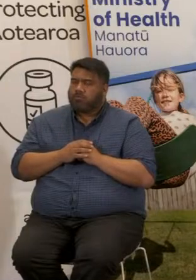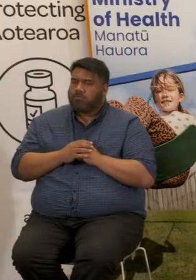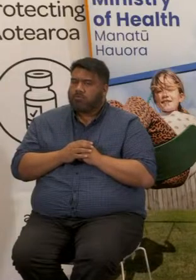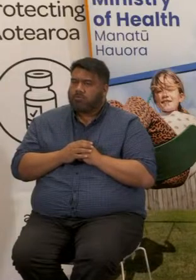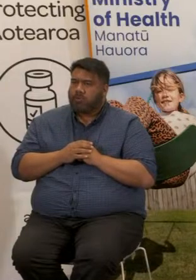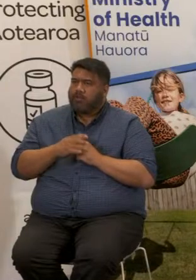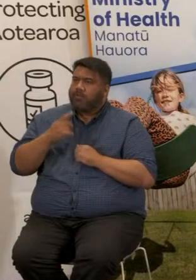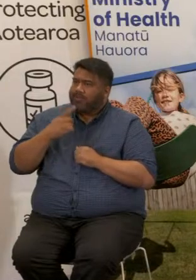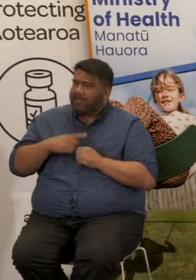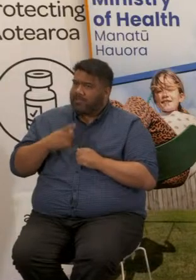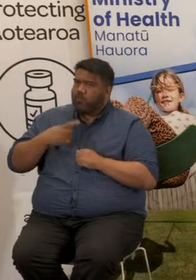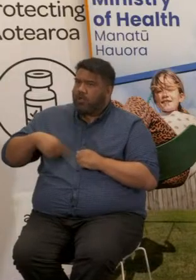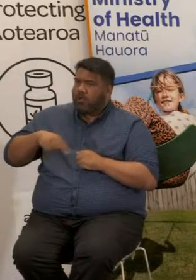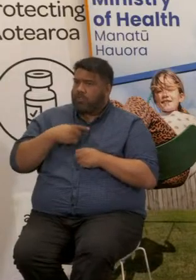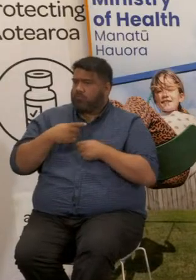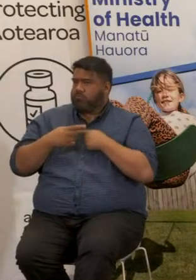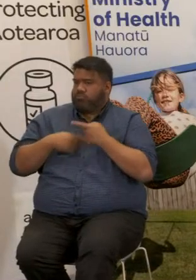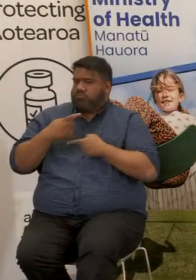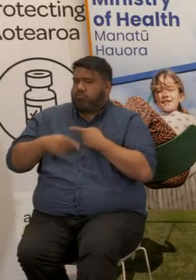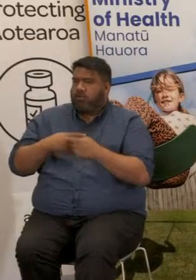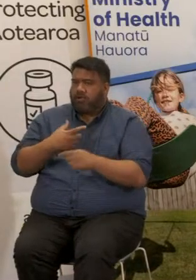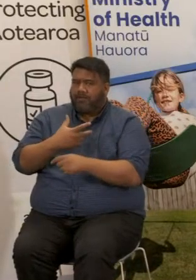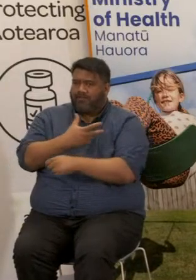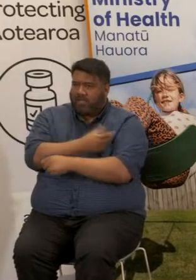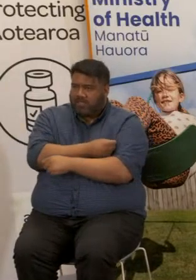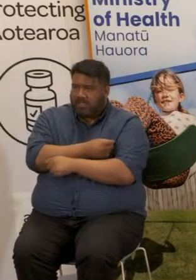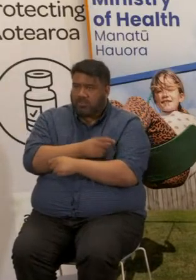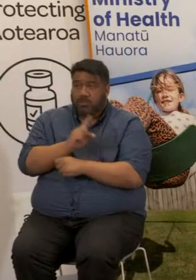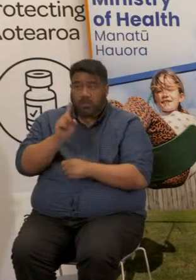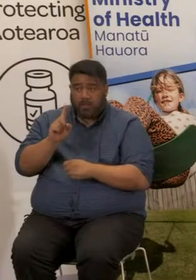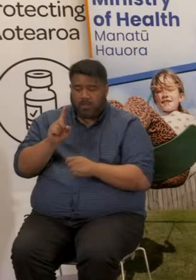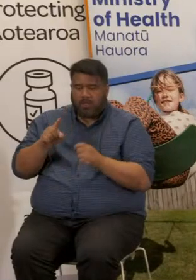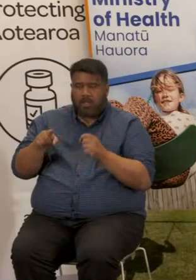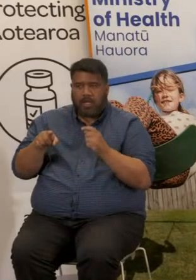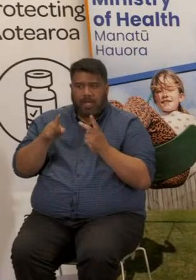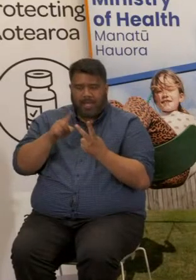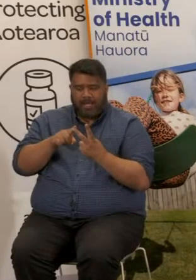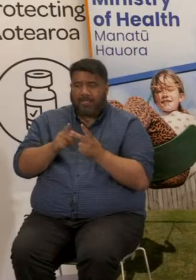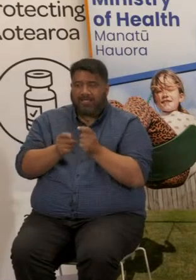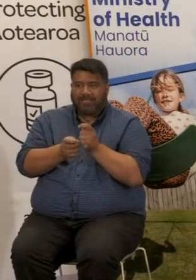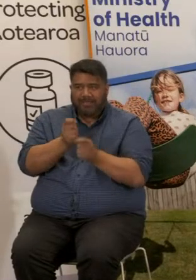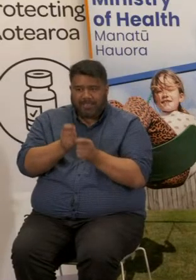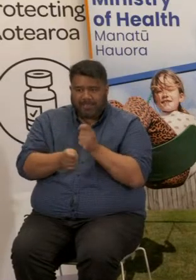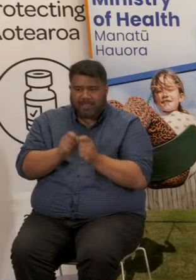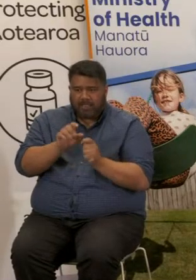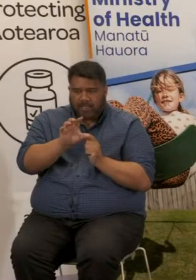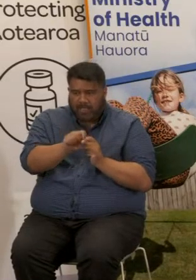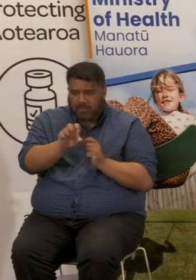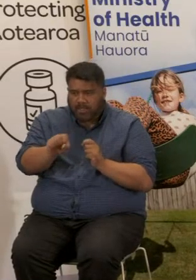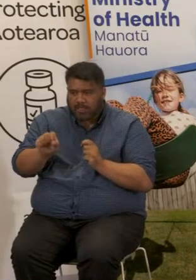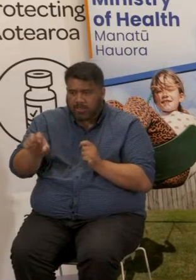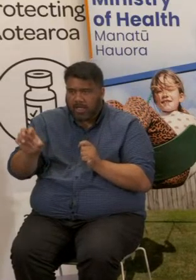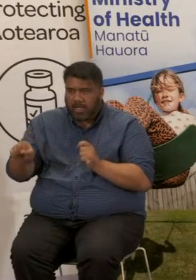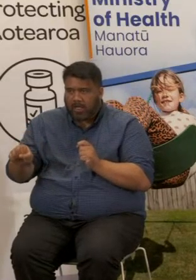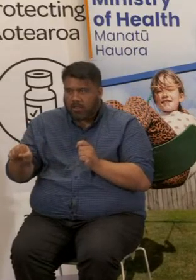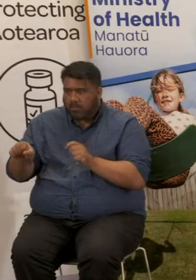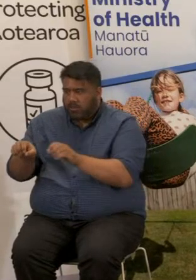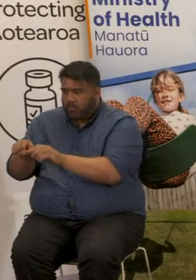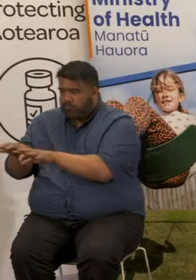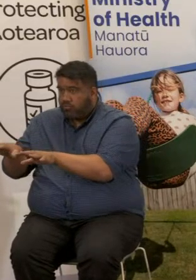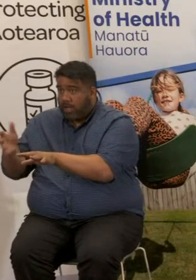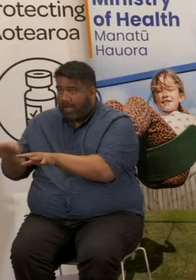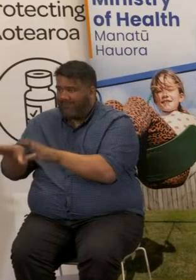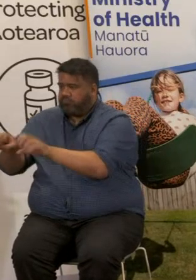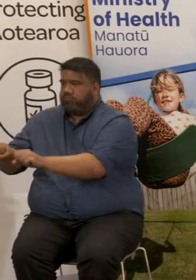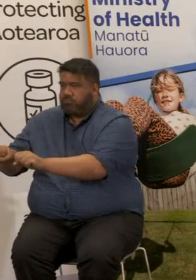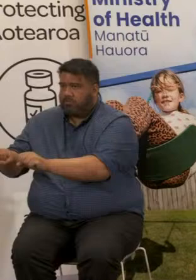efforts to vaccinate. But also testing and identifying cases and then preventing further spread. And what we have seen in Auckland